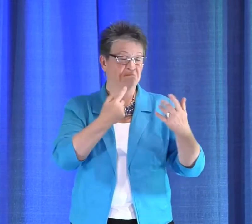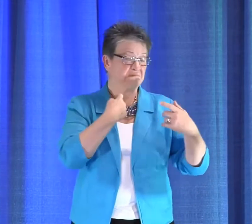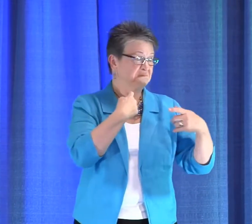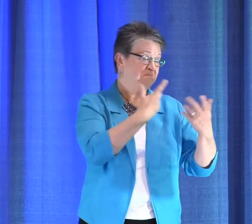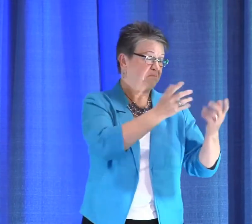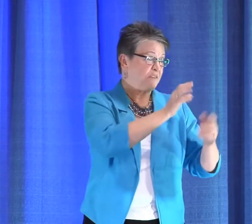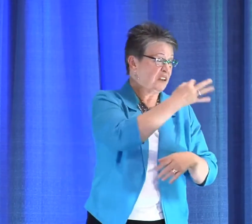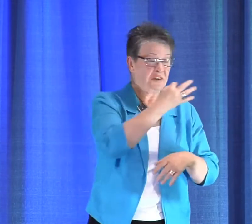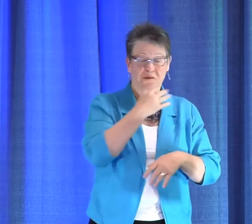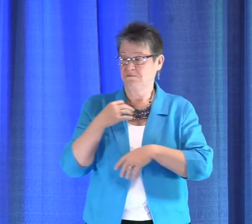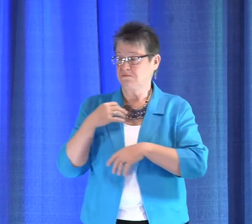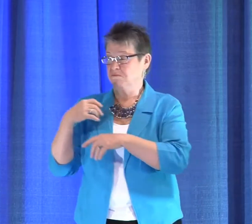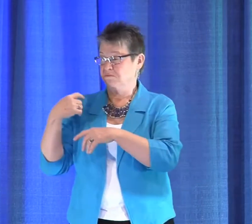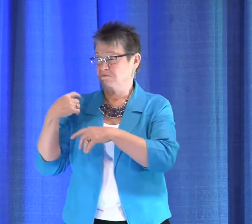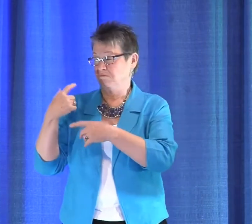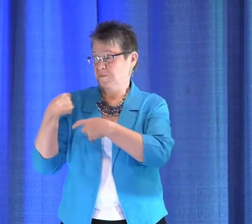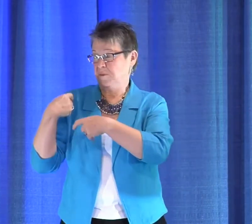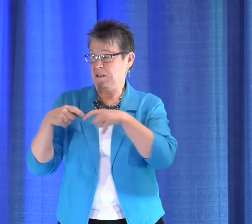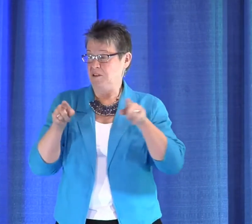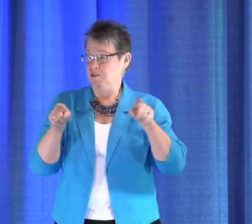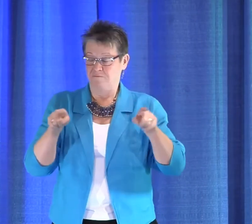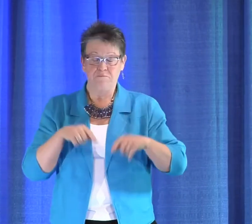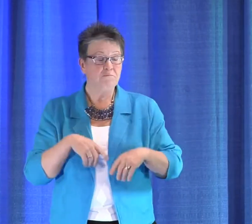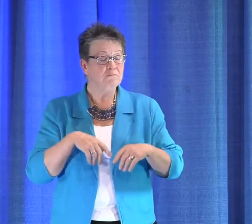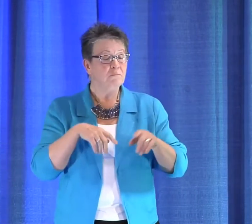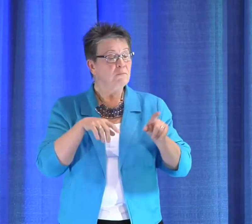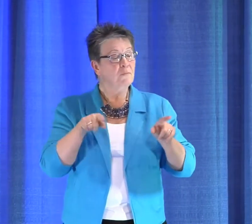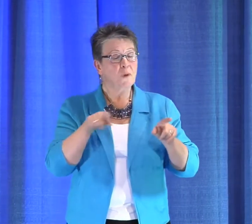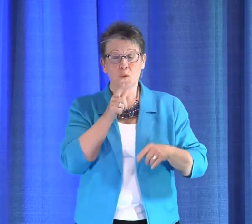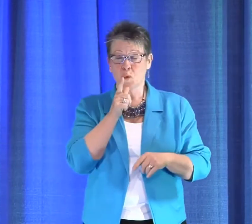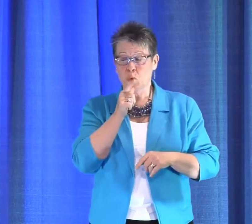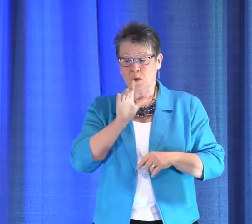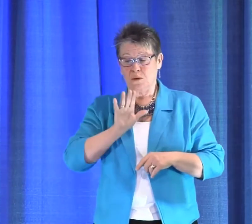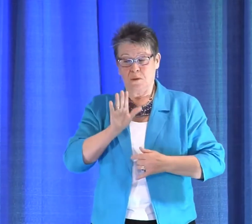spoken language interpreting is very prevalent. French, Spanish,